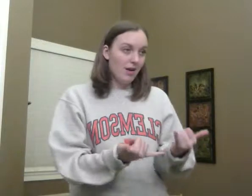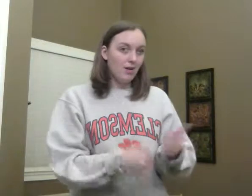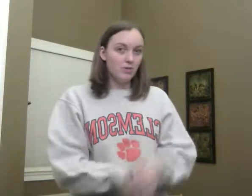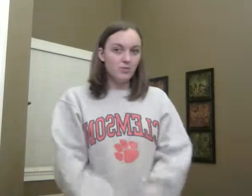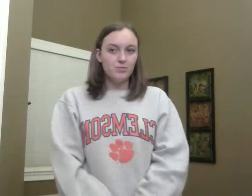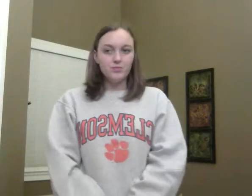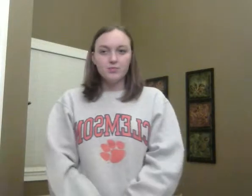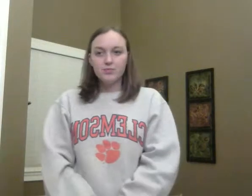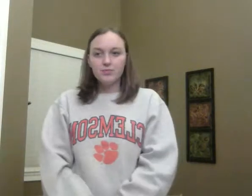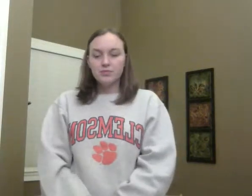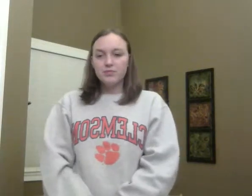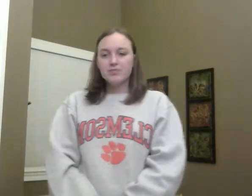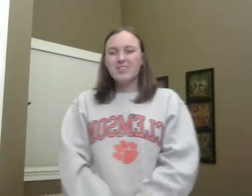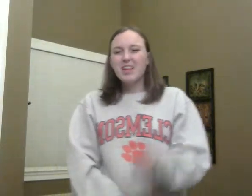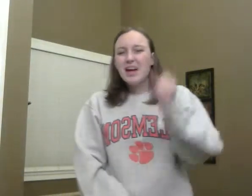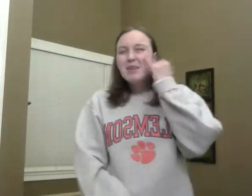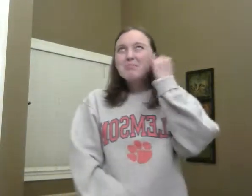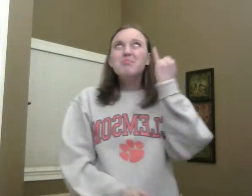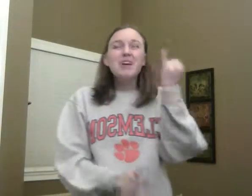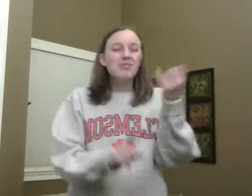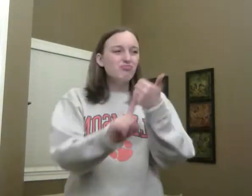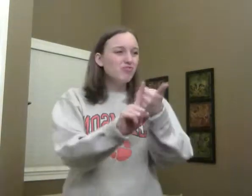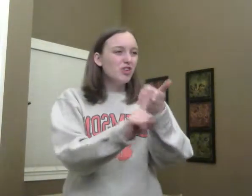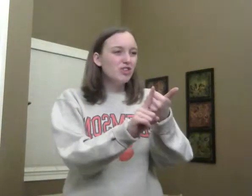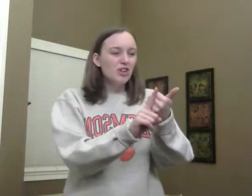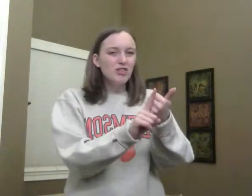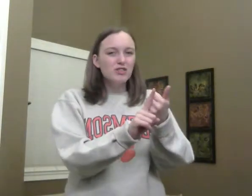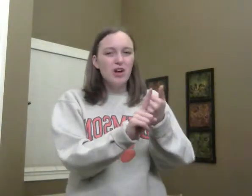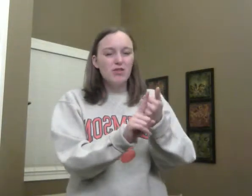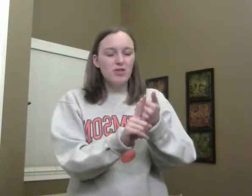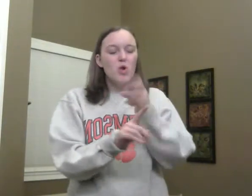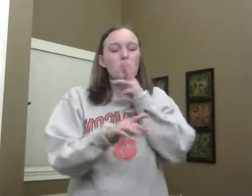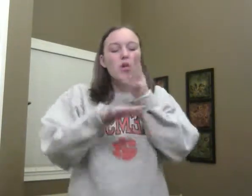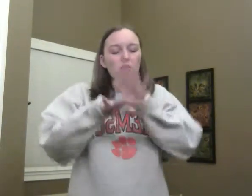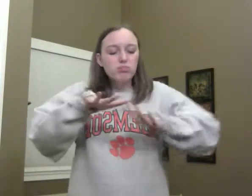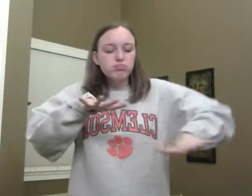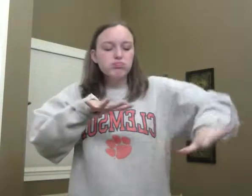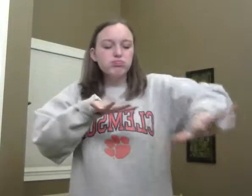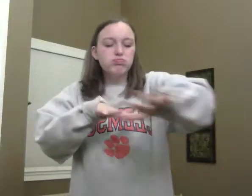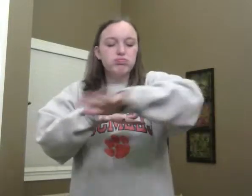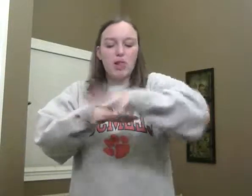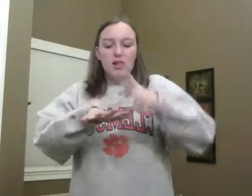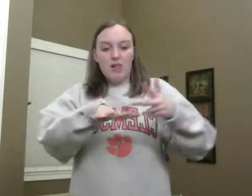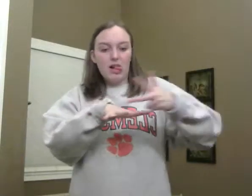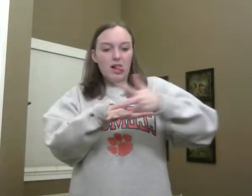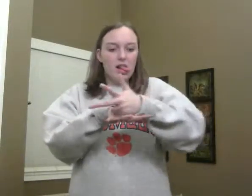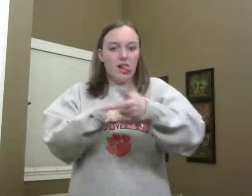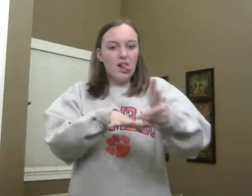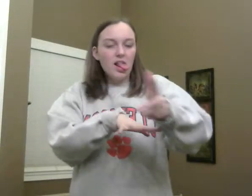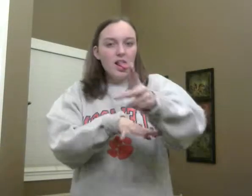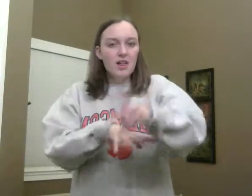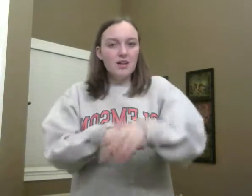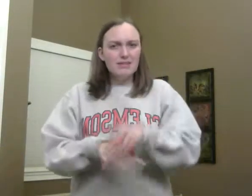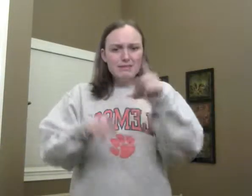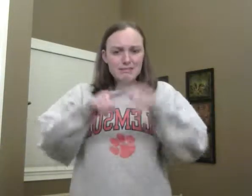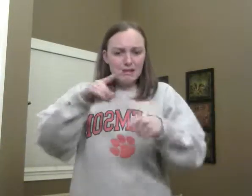striders. Imagine yourself zooming across the top of a pond or lake without sinking in. While this might be hard for you